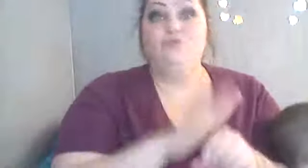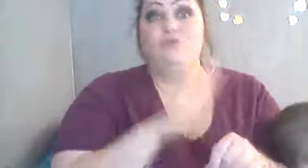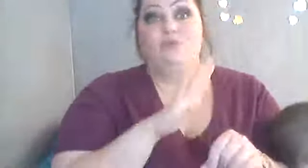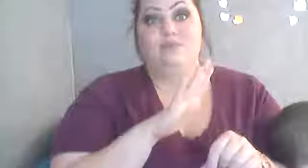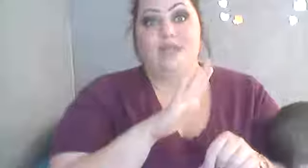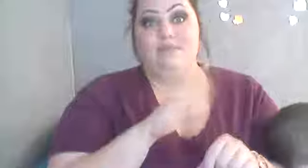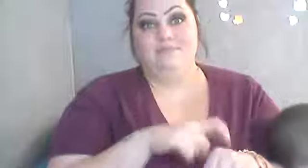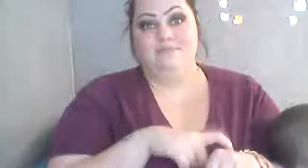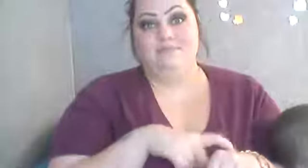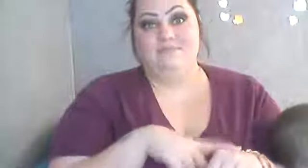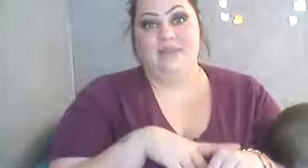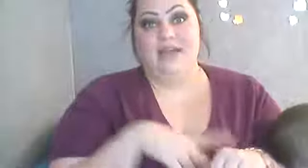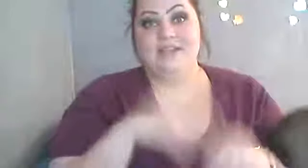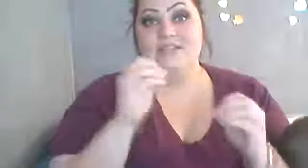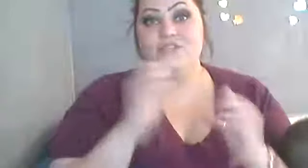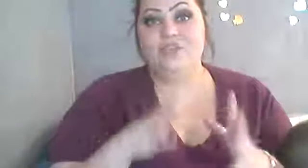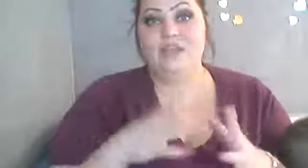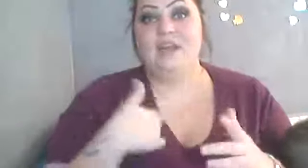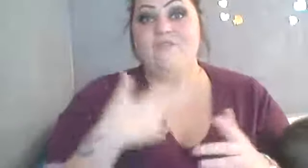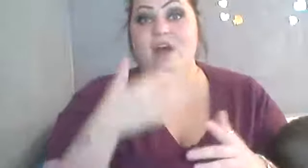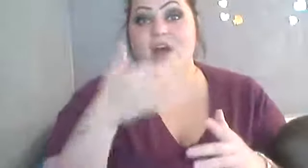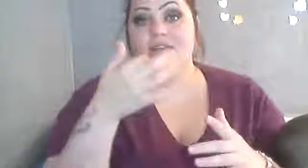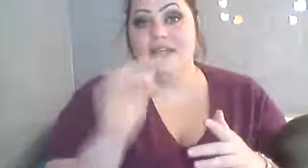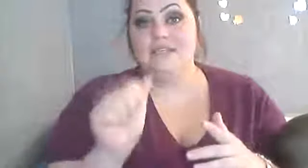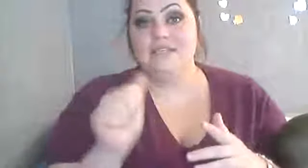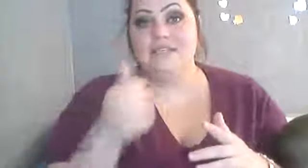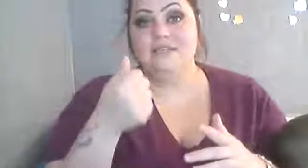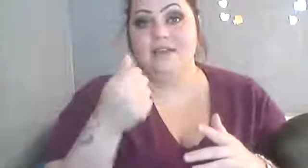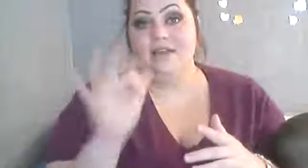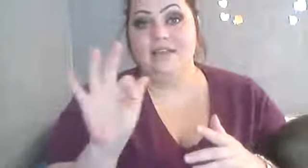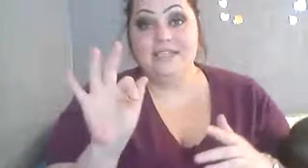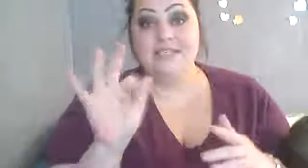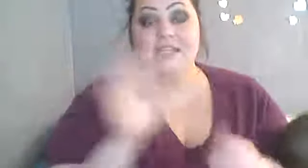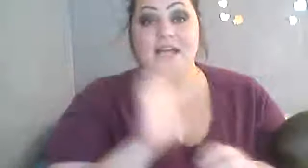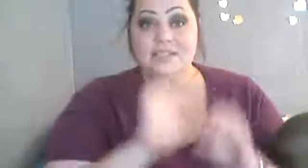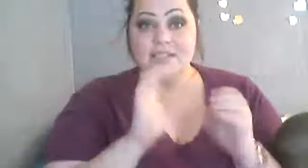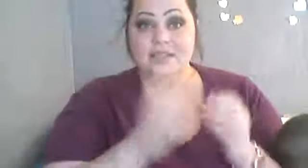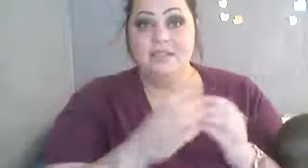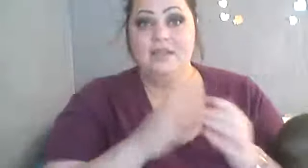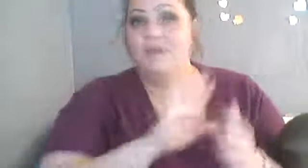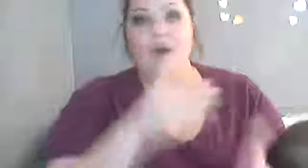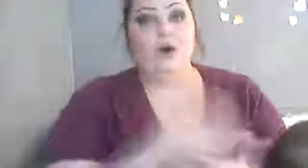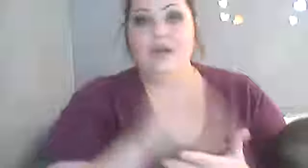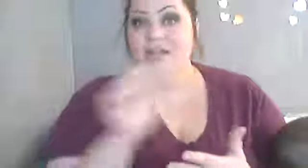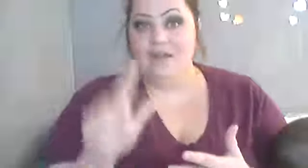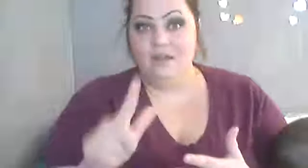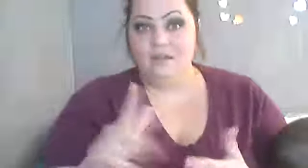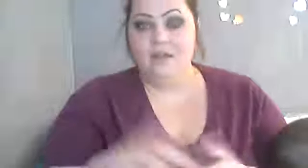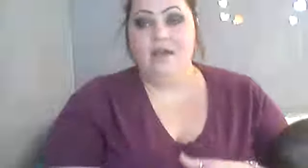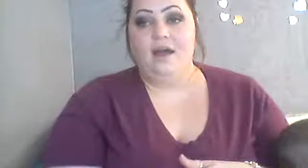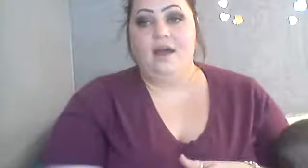full time as a teacher, and I've got 19 classes, not all ASL.